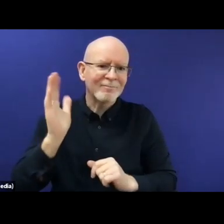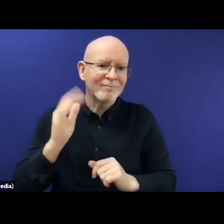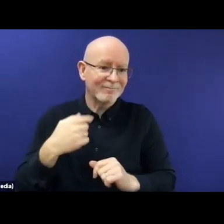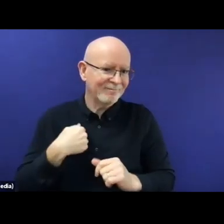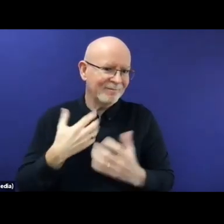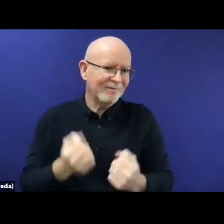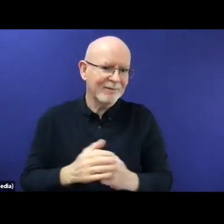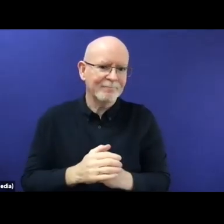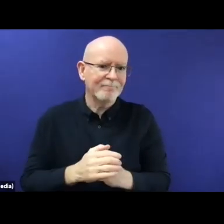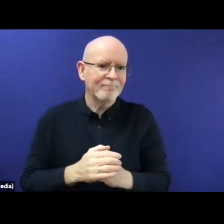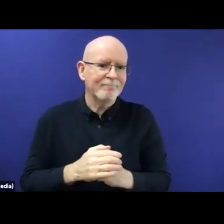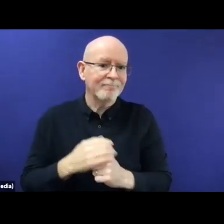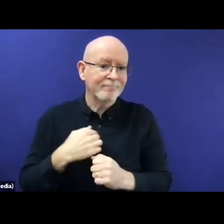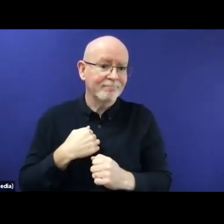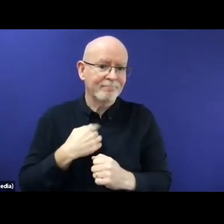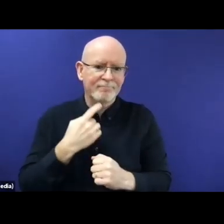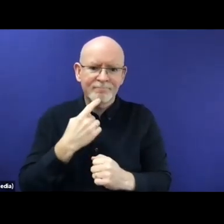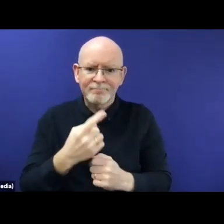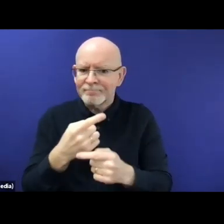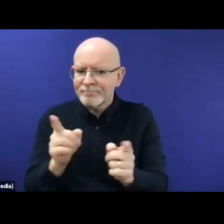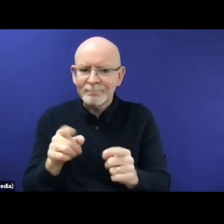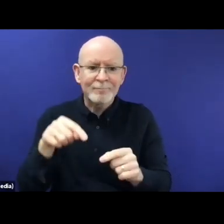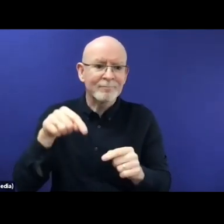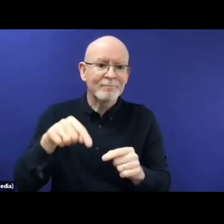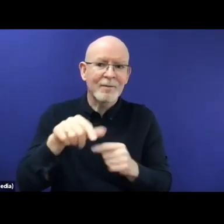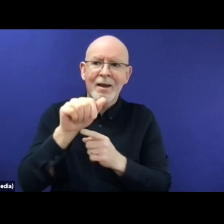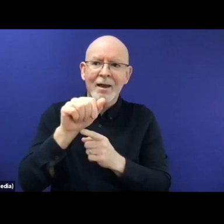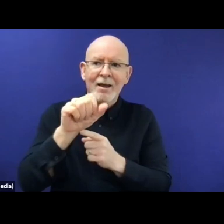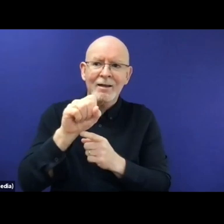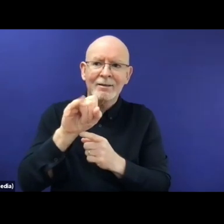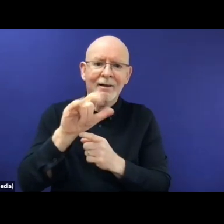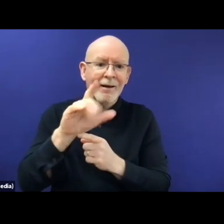I start, let me give you the usual housekeeping rules.